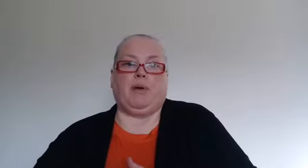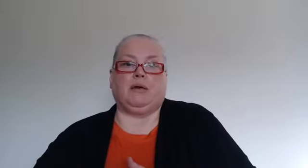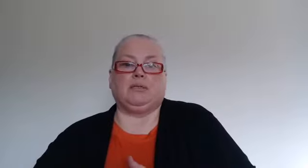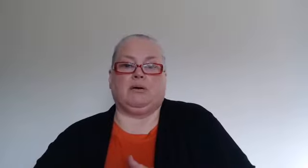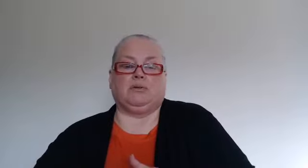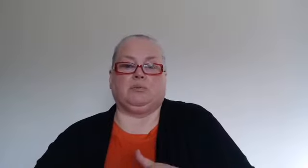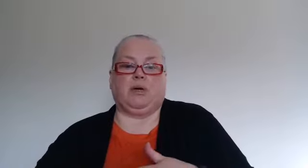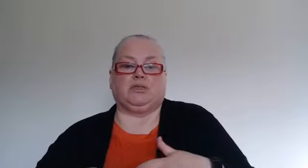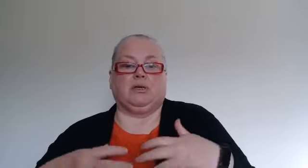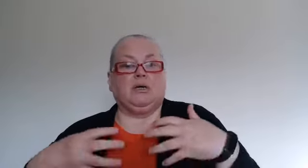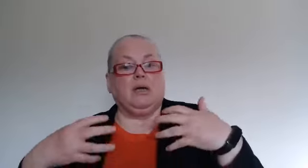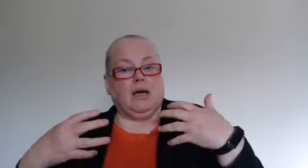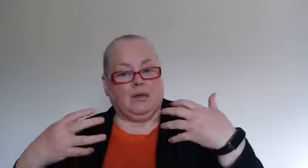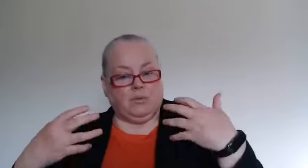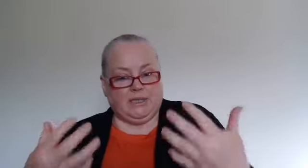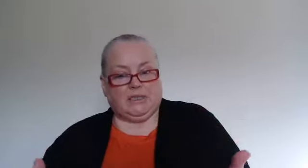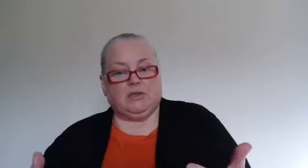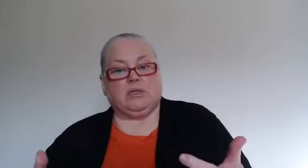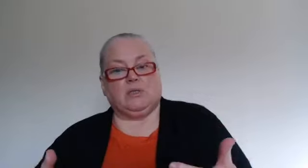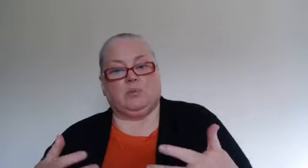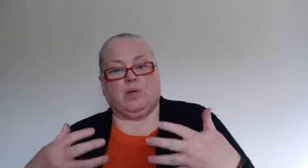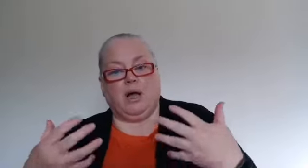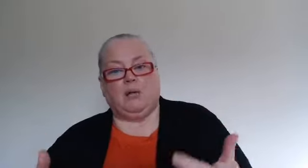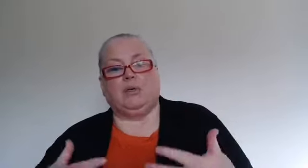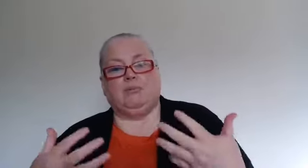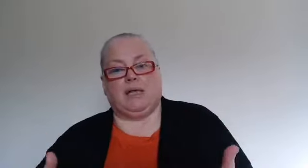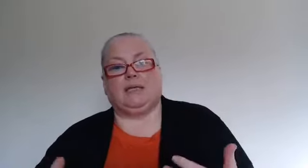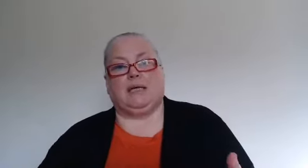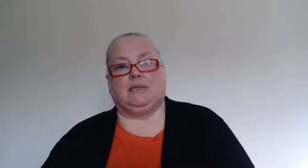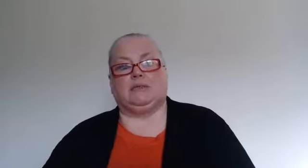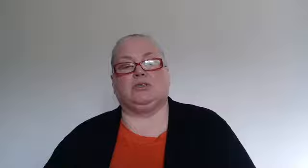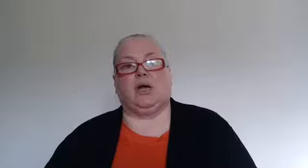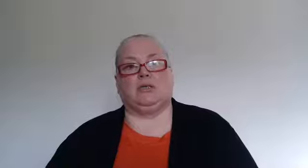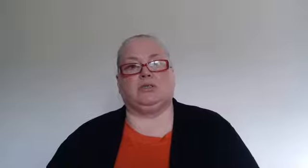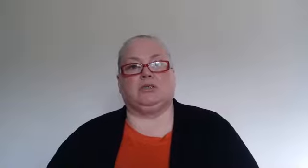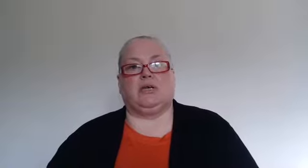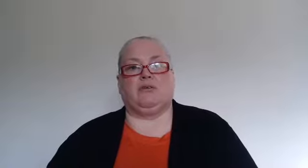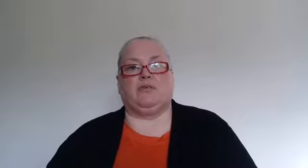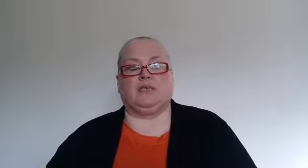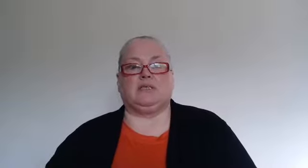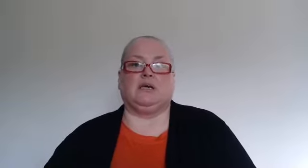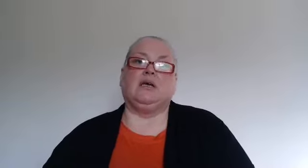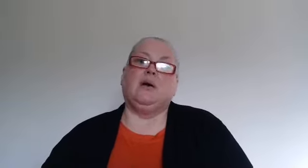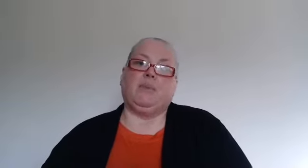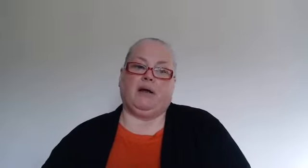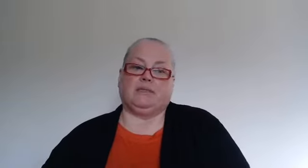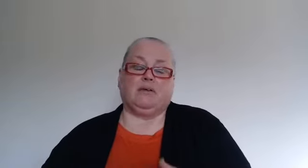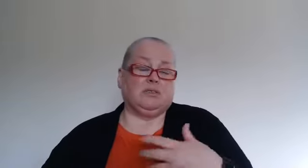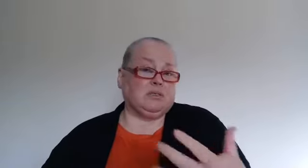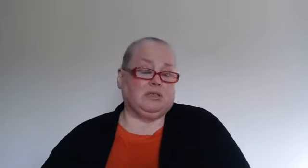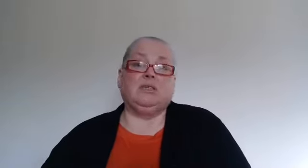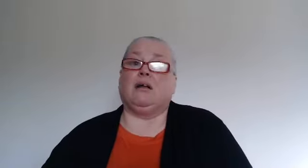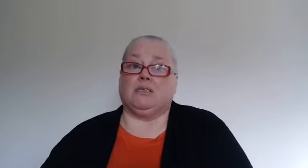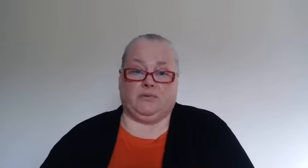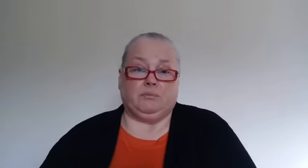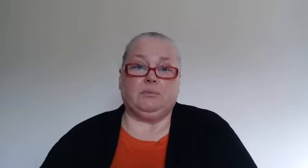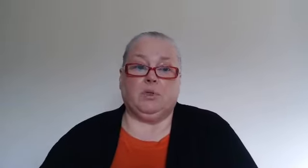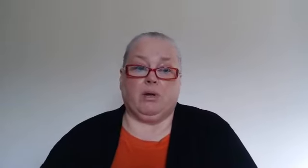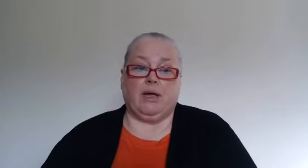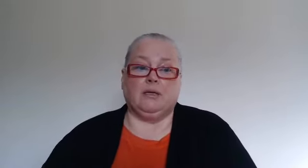parents are under pressure, and we need to look at some common mental health challenges that are facing parents. Now, there's lots of them, okay,